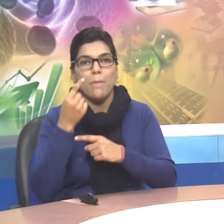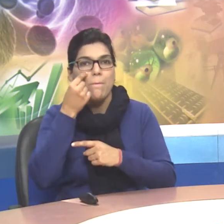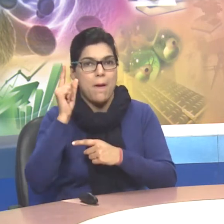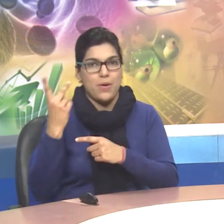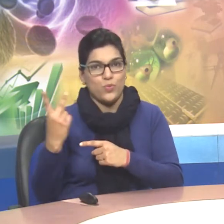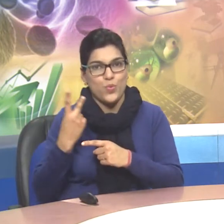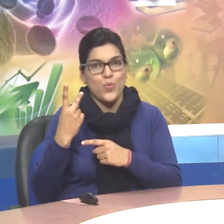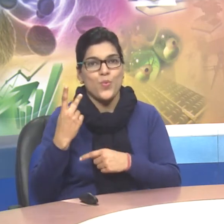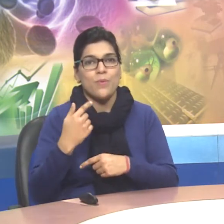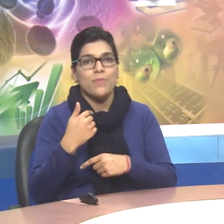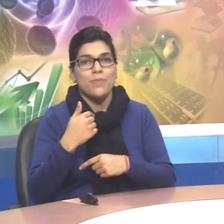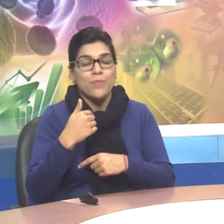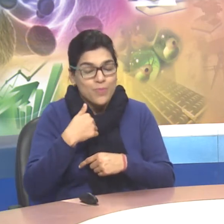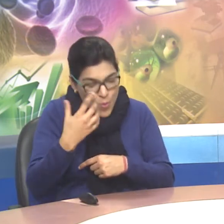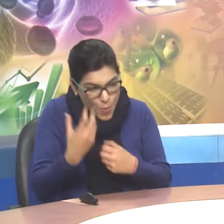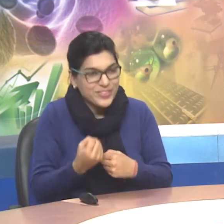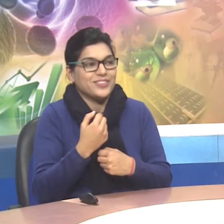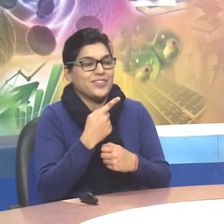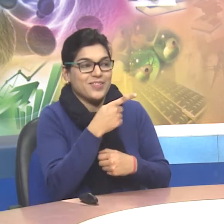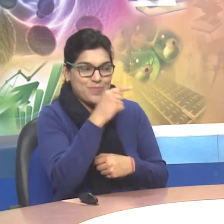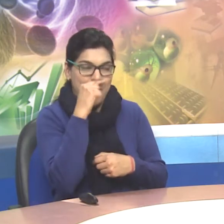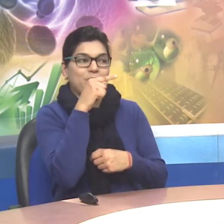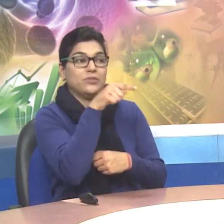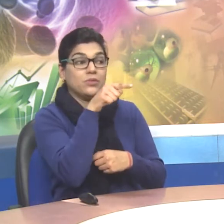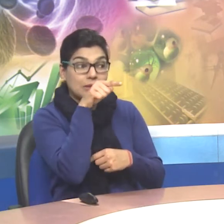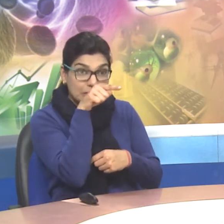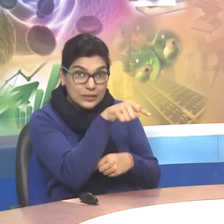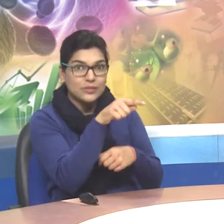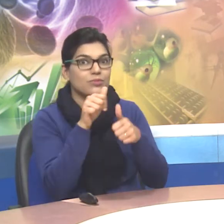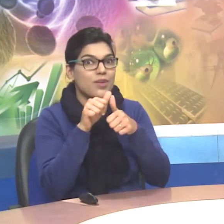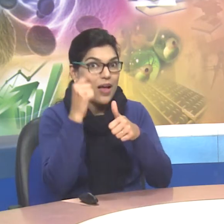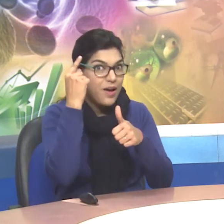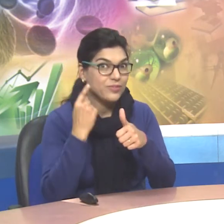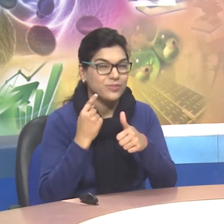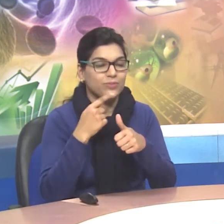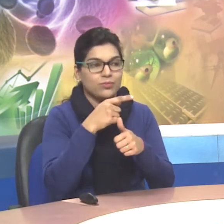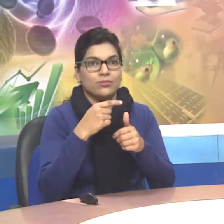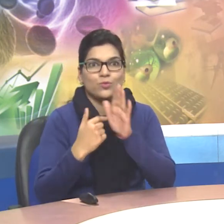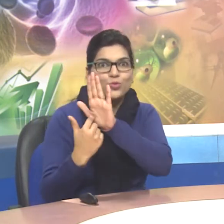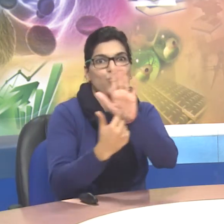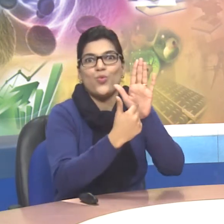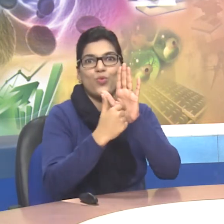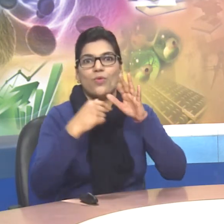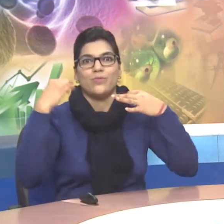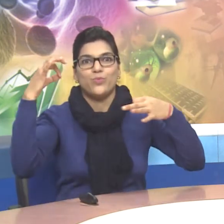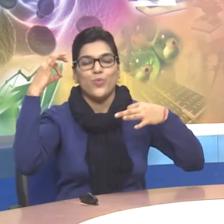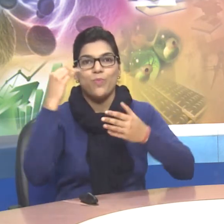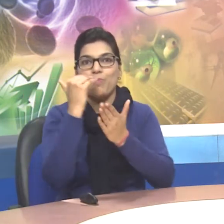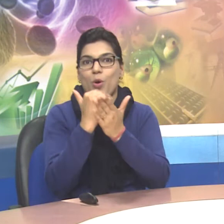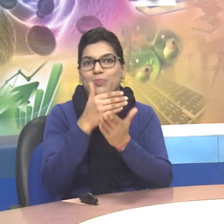My dear, that you have been selected to inaugurate the annual show of your